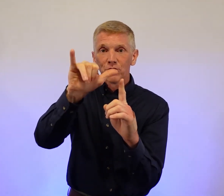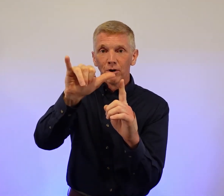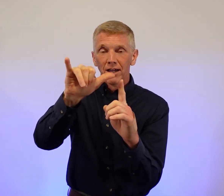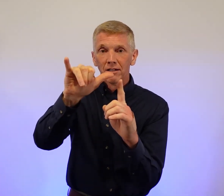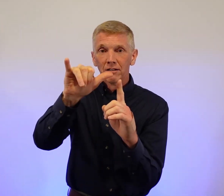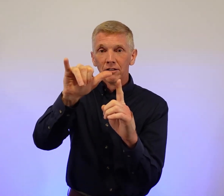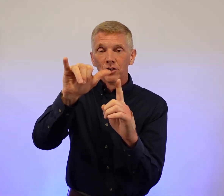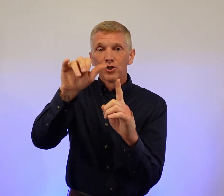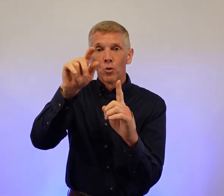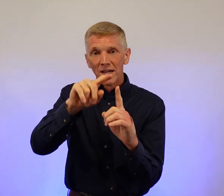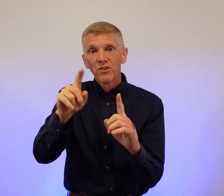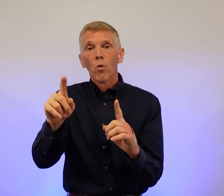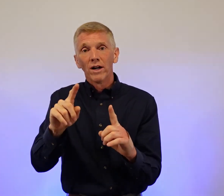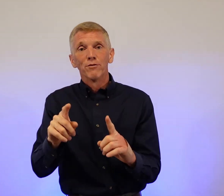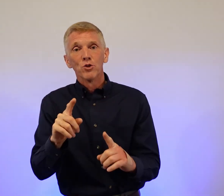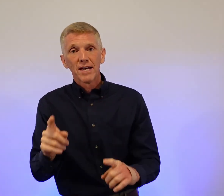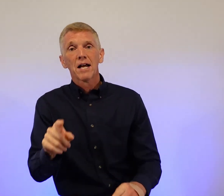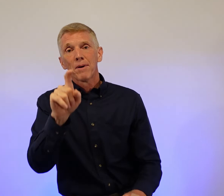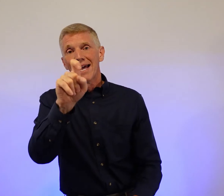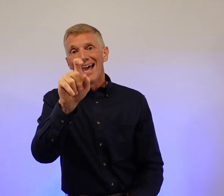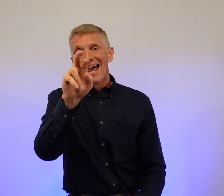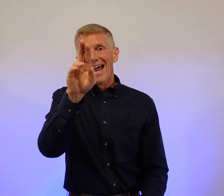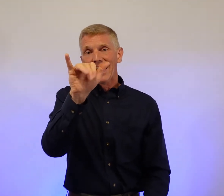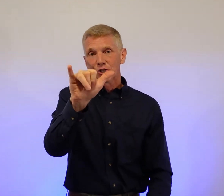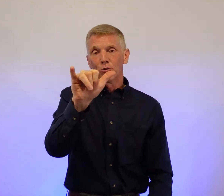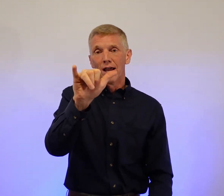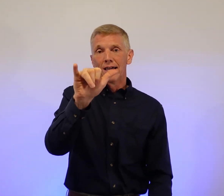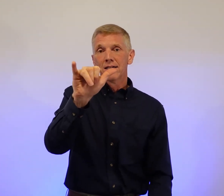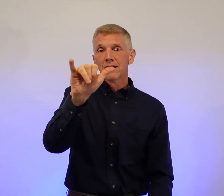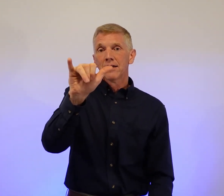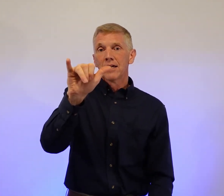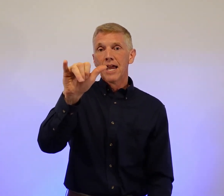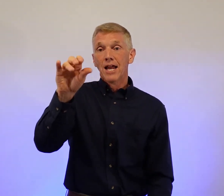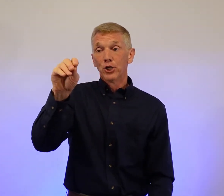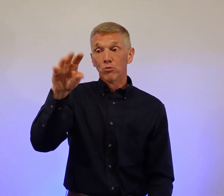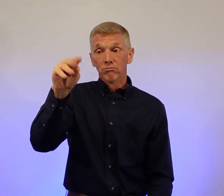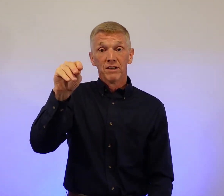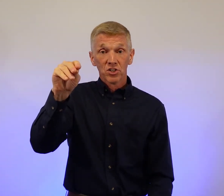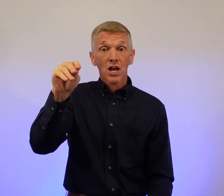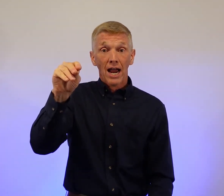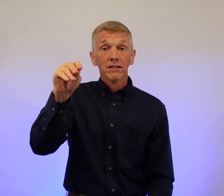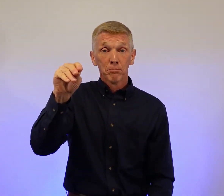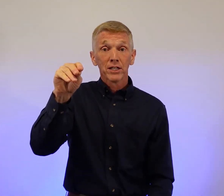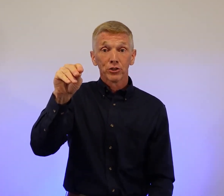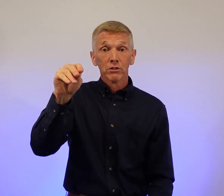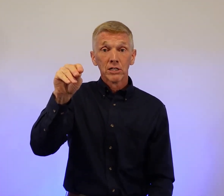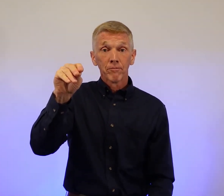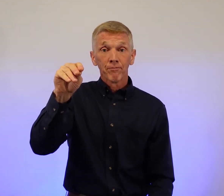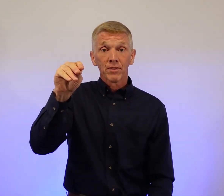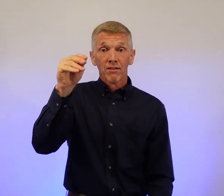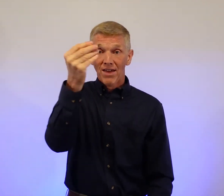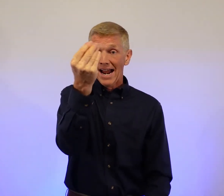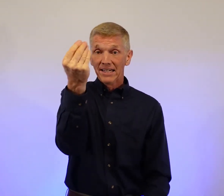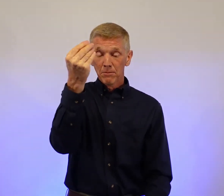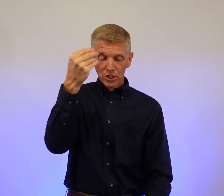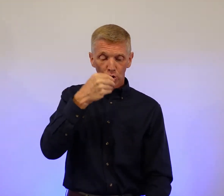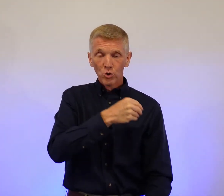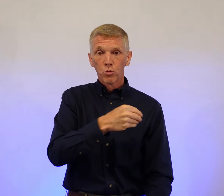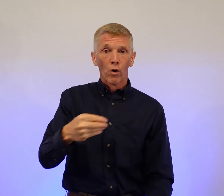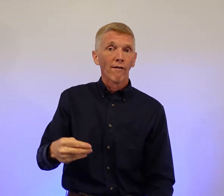X-ray. So either one, if you set up X-ray and you give a sign, picture, that can be used wherever you're